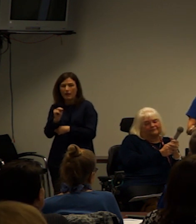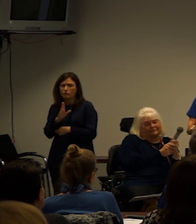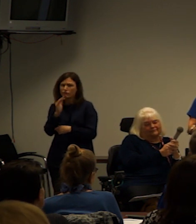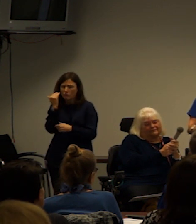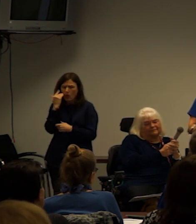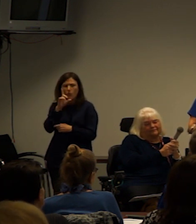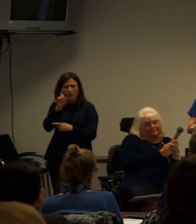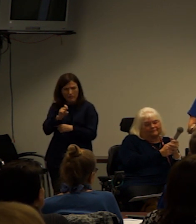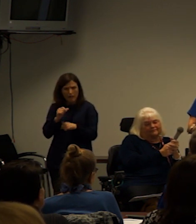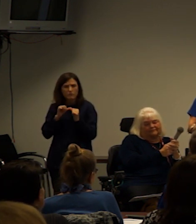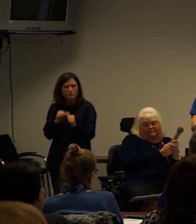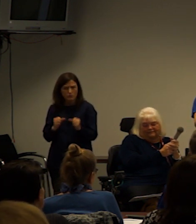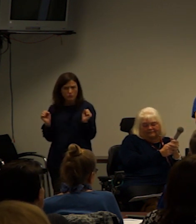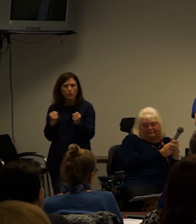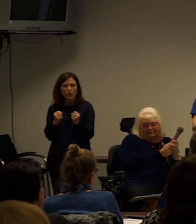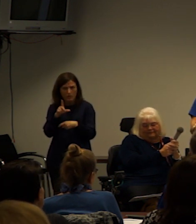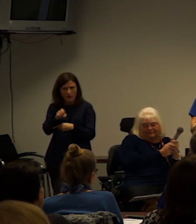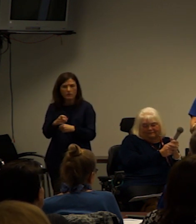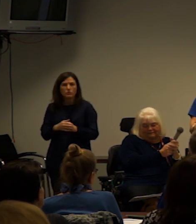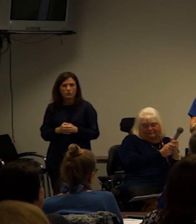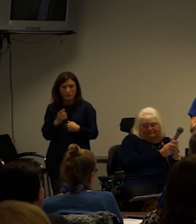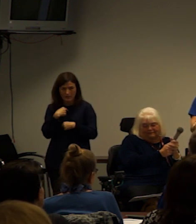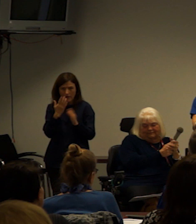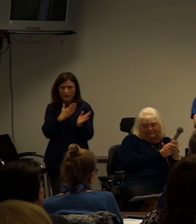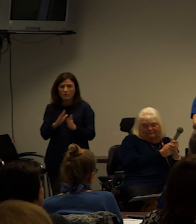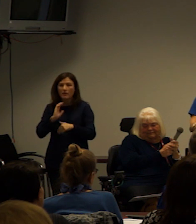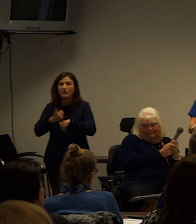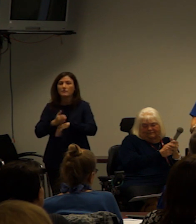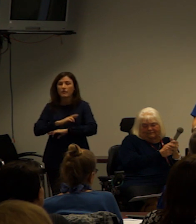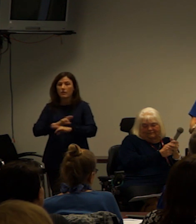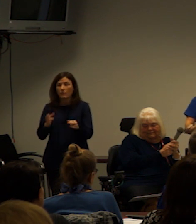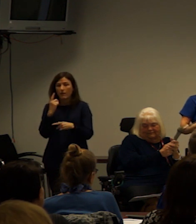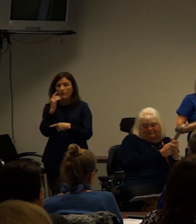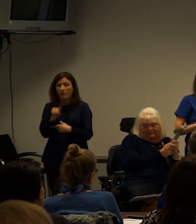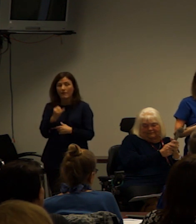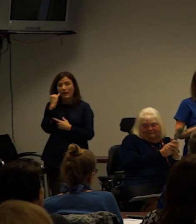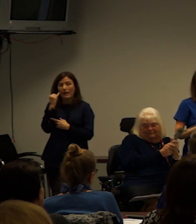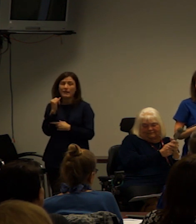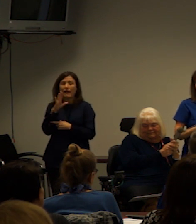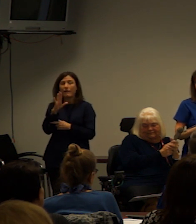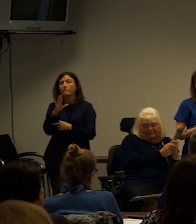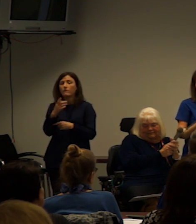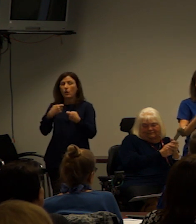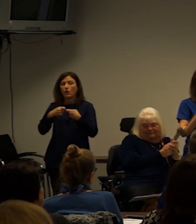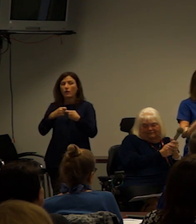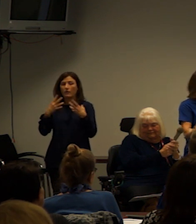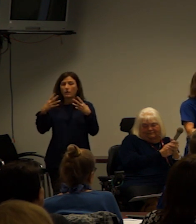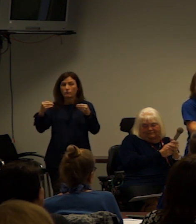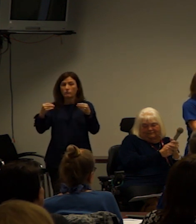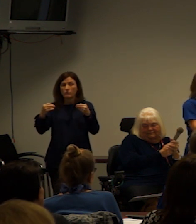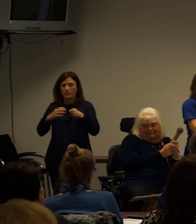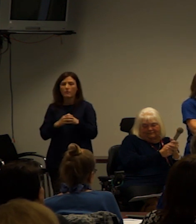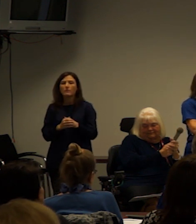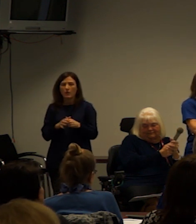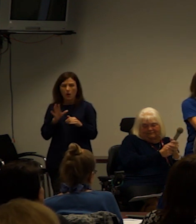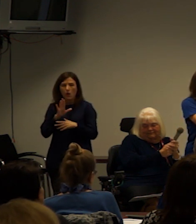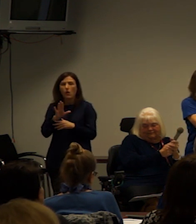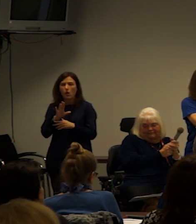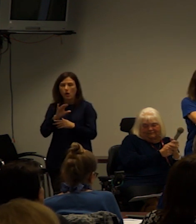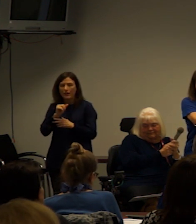keep that insulin cold. So she has a plan in place to do so. If she loses power at her house, she can keep her insulin